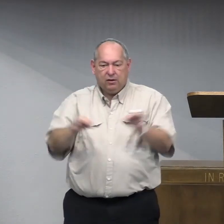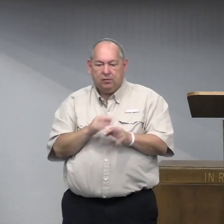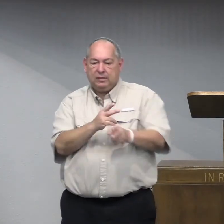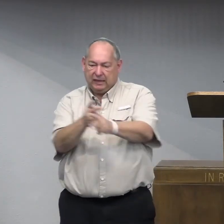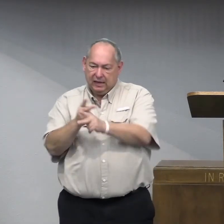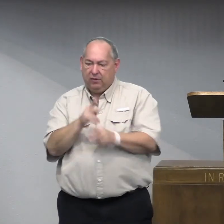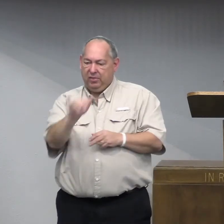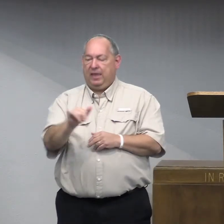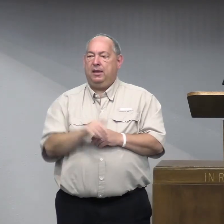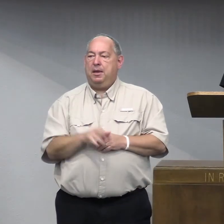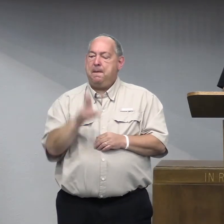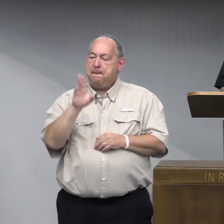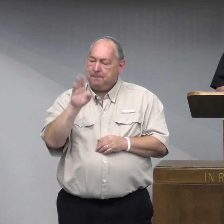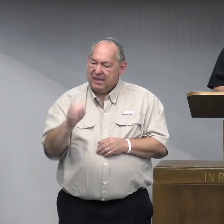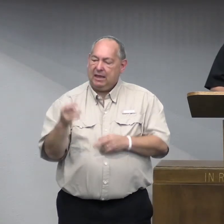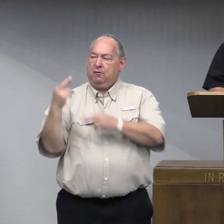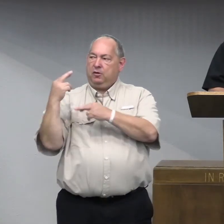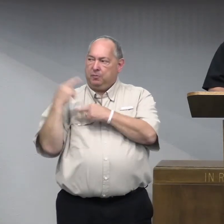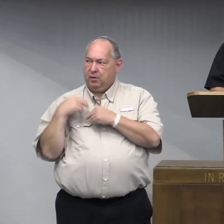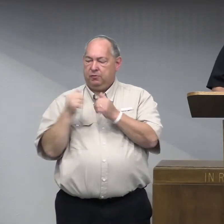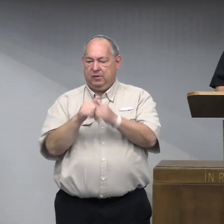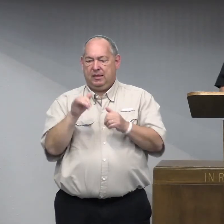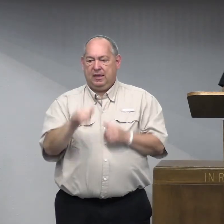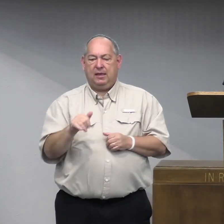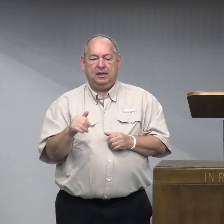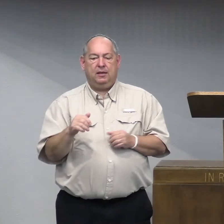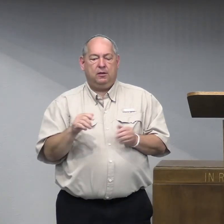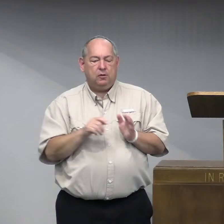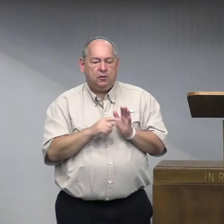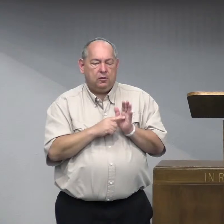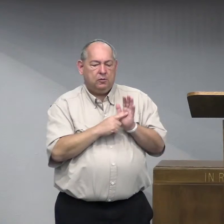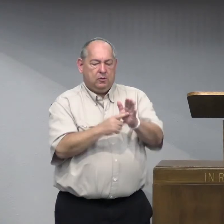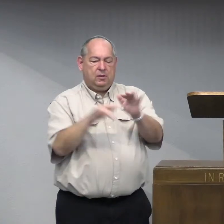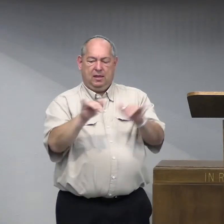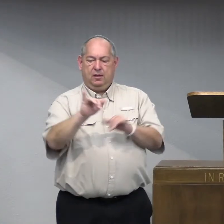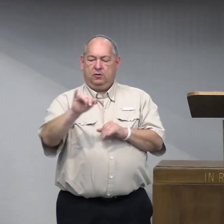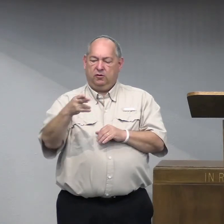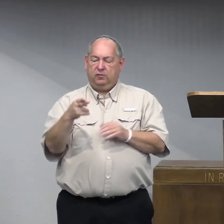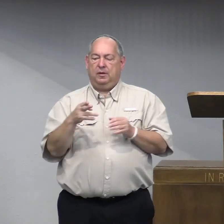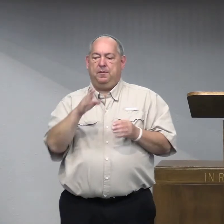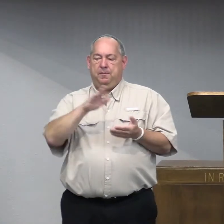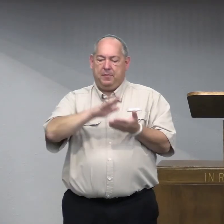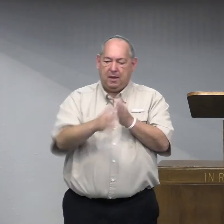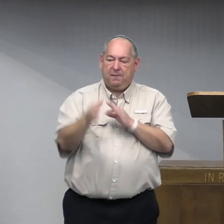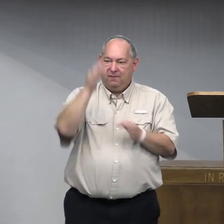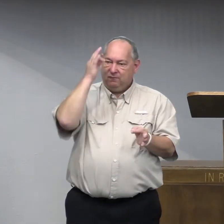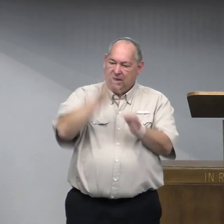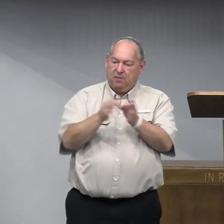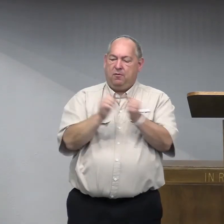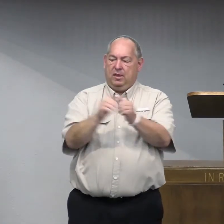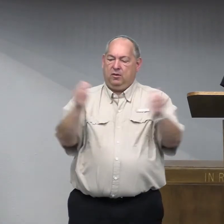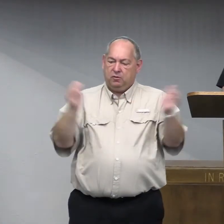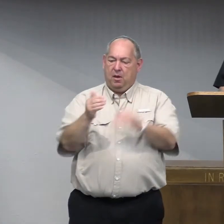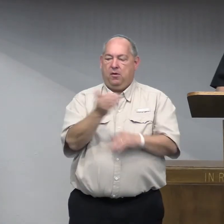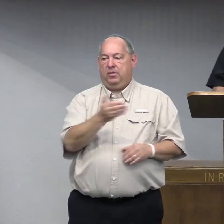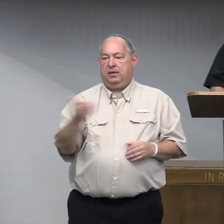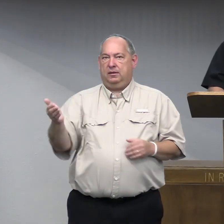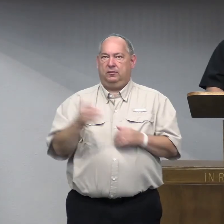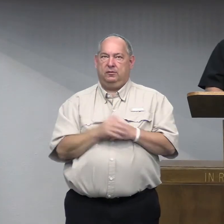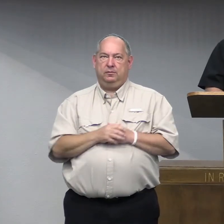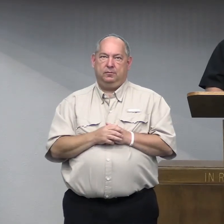tend. Be responsible with it. Emulate what Joseph did and be faithful with the small things.